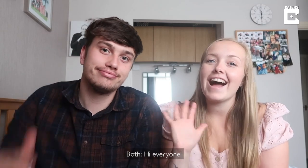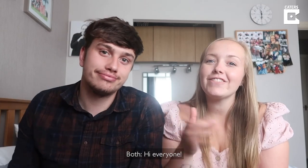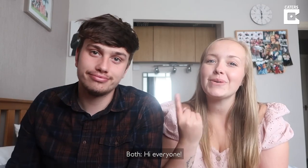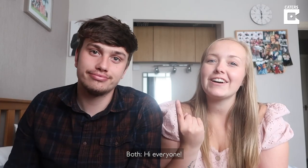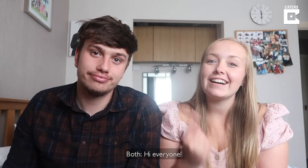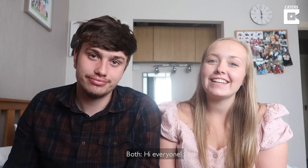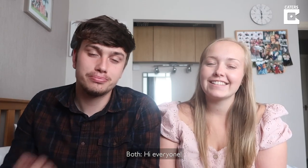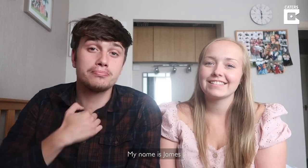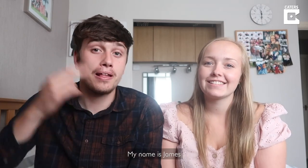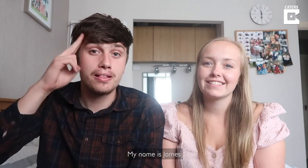Hi everyone!